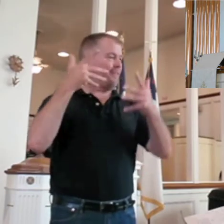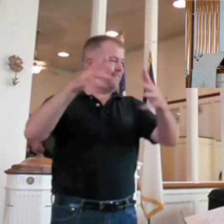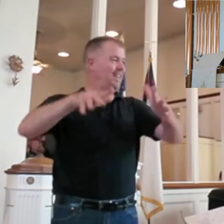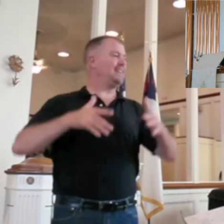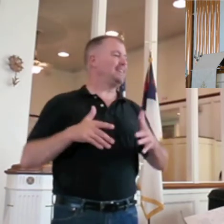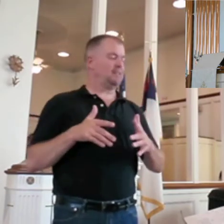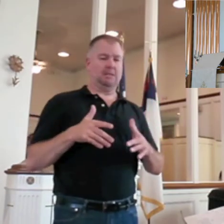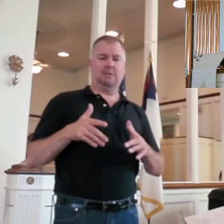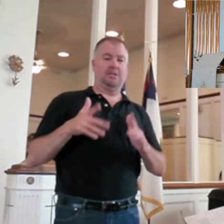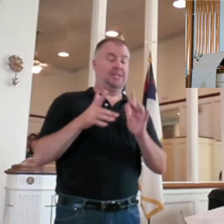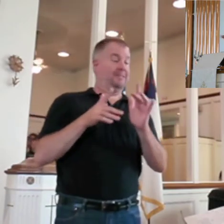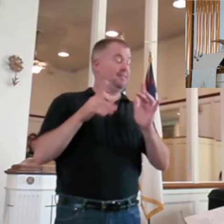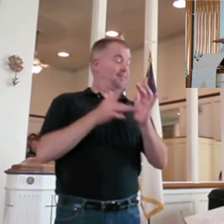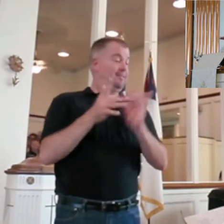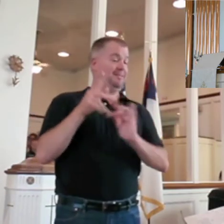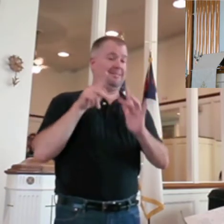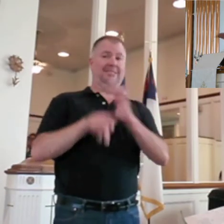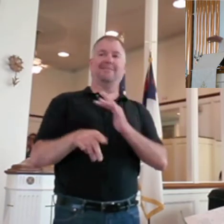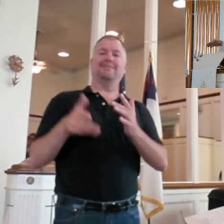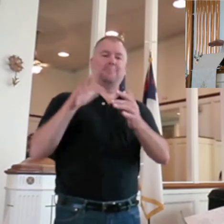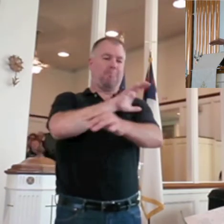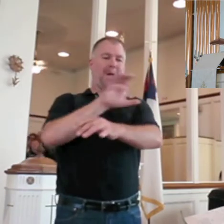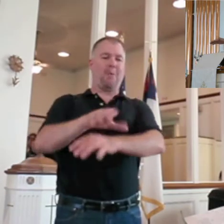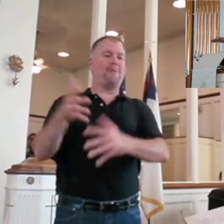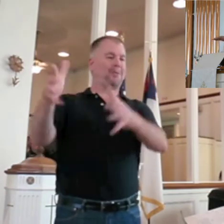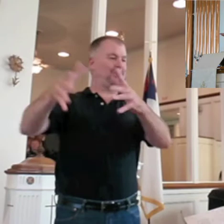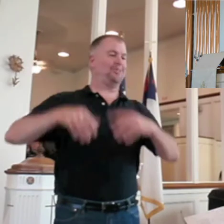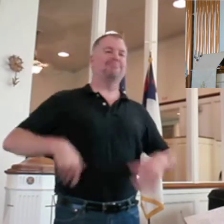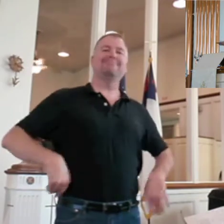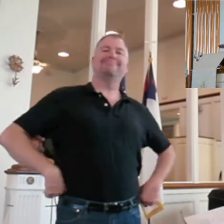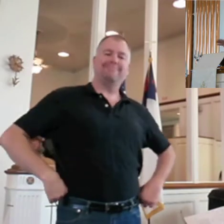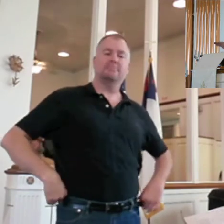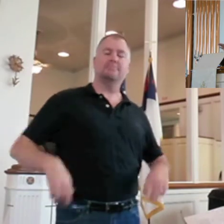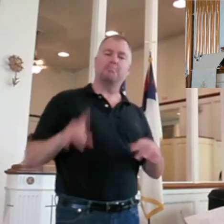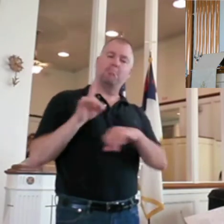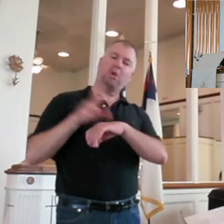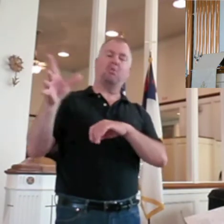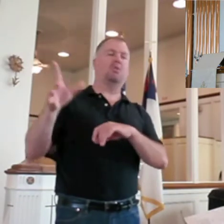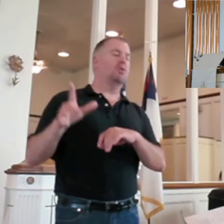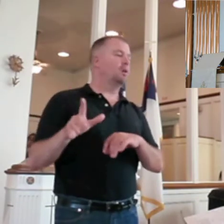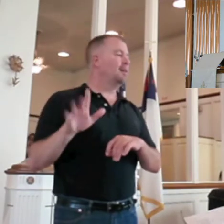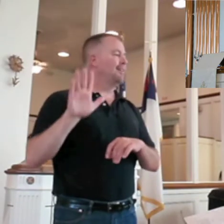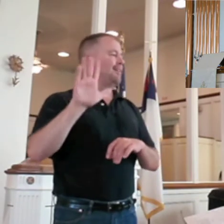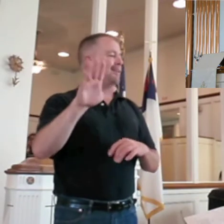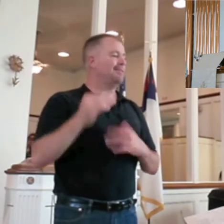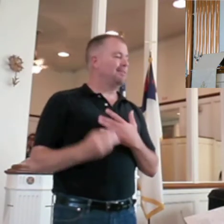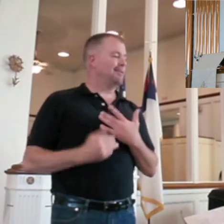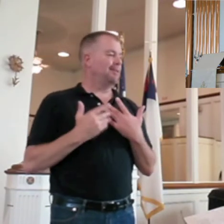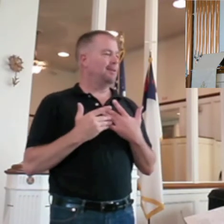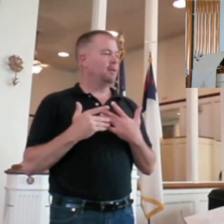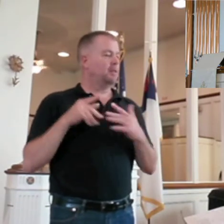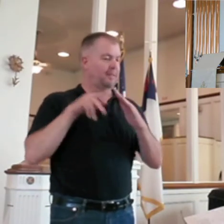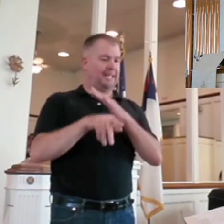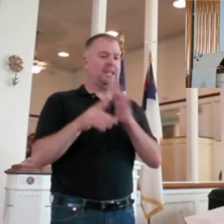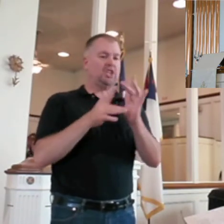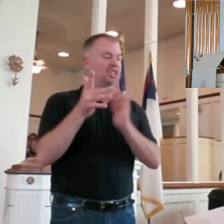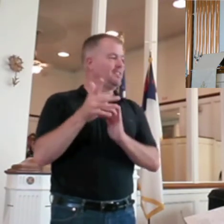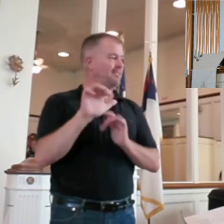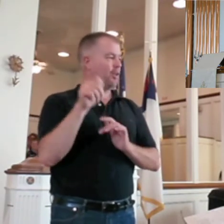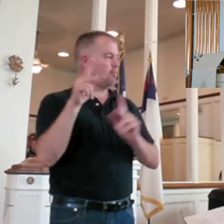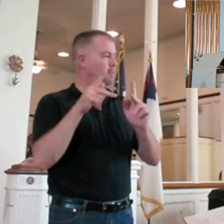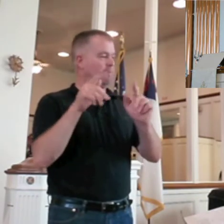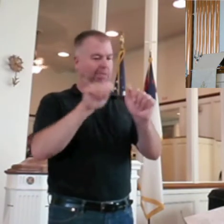ended the demonstration that Jesus had begun. They thought they ended his movement by killing